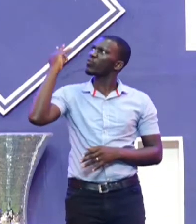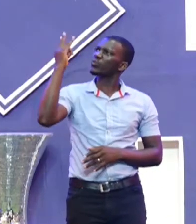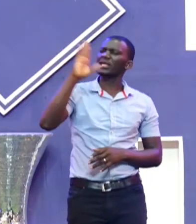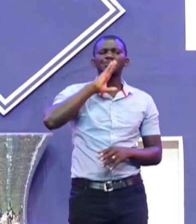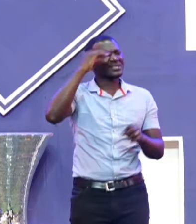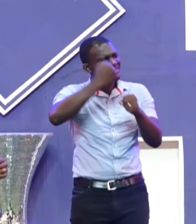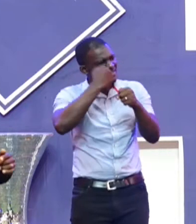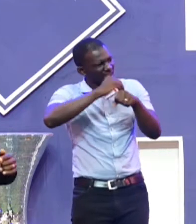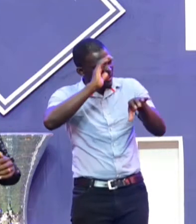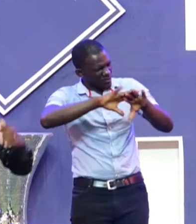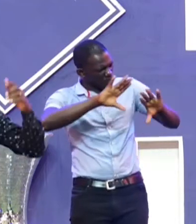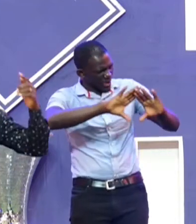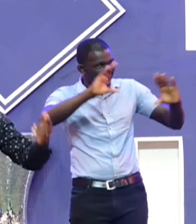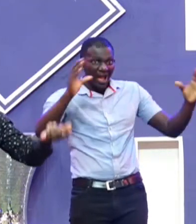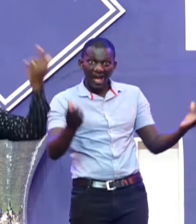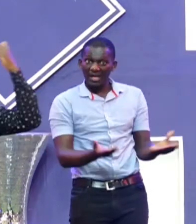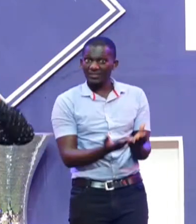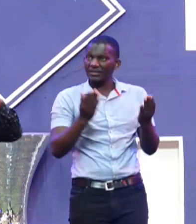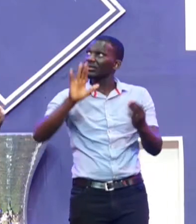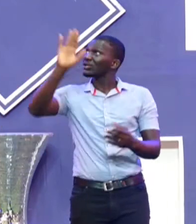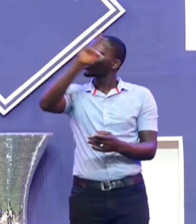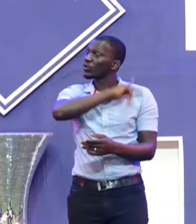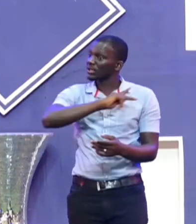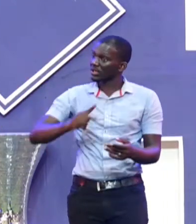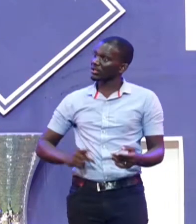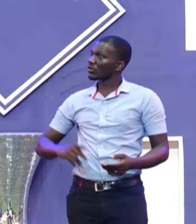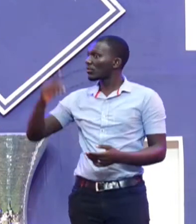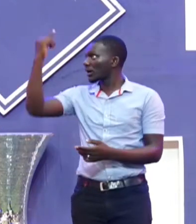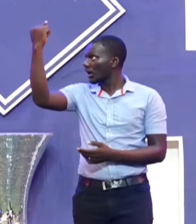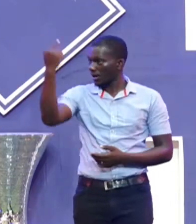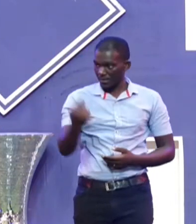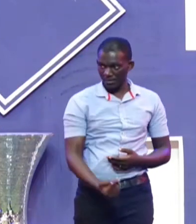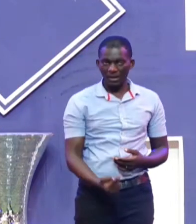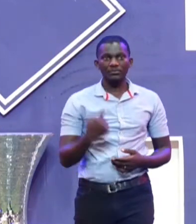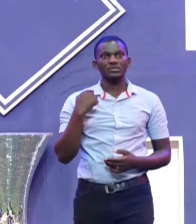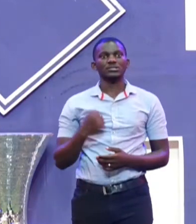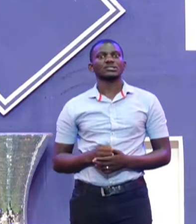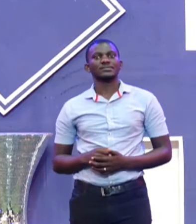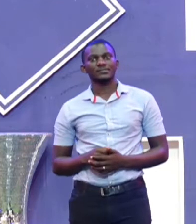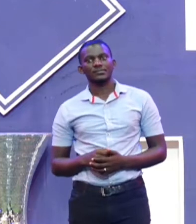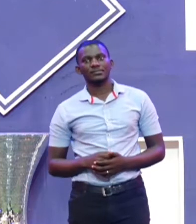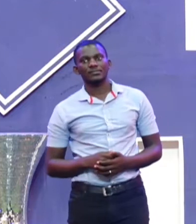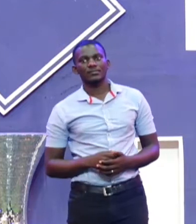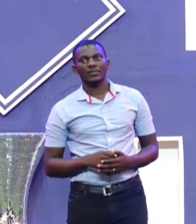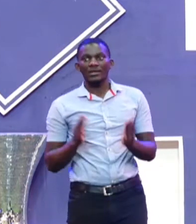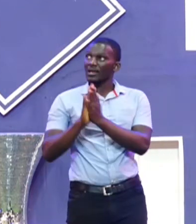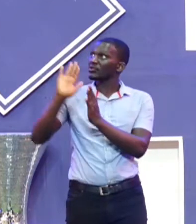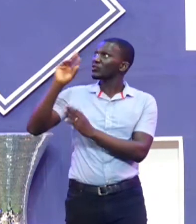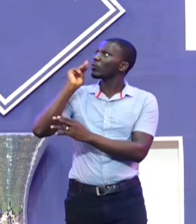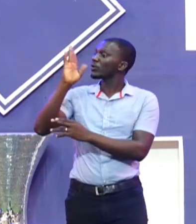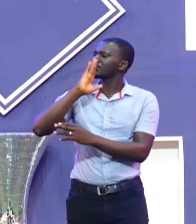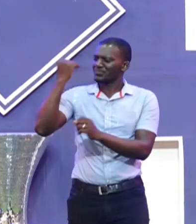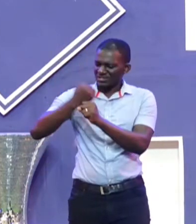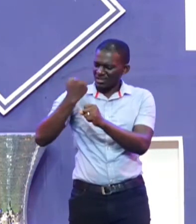said that your will be done on earth. Your kingdom come